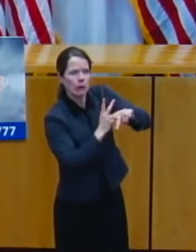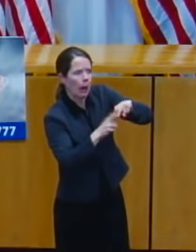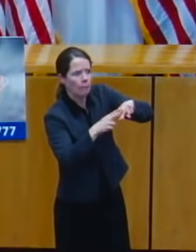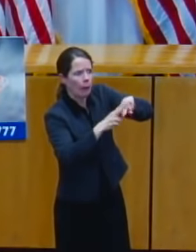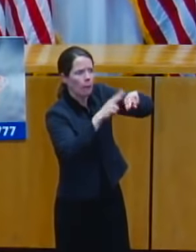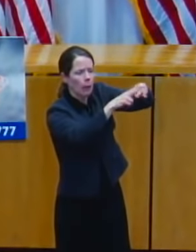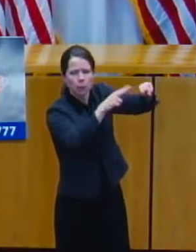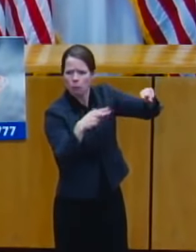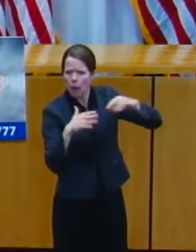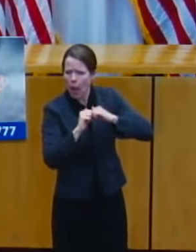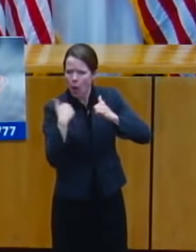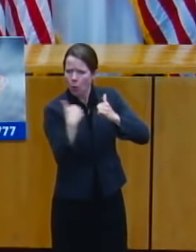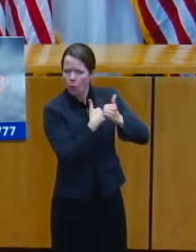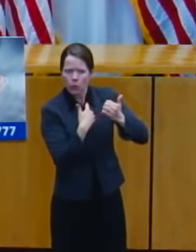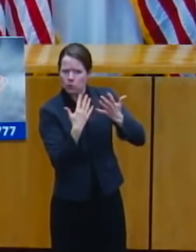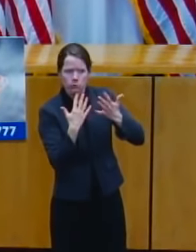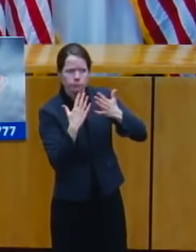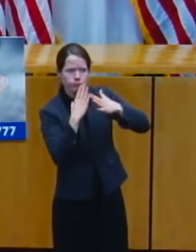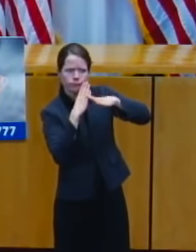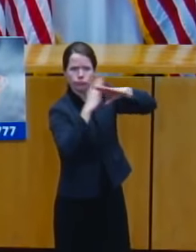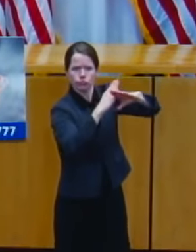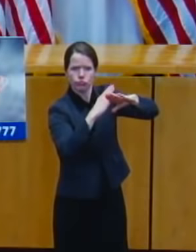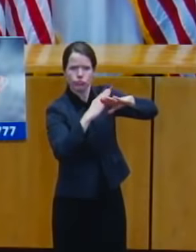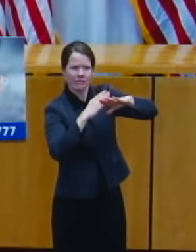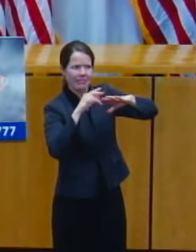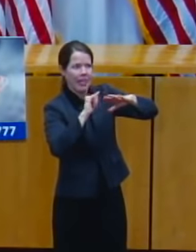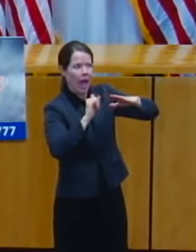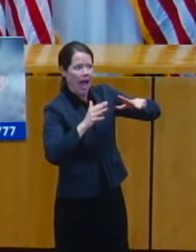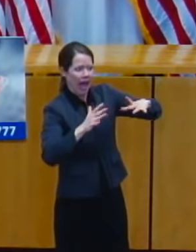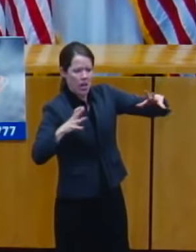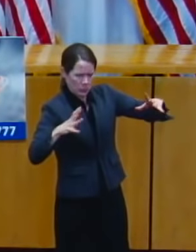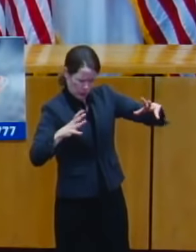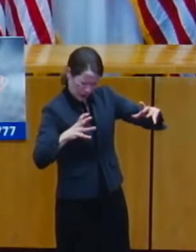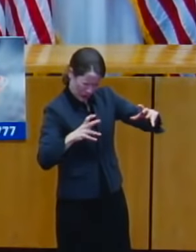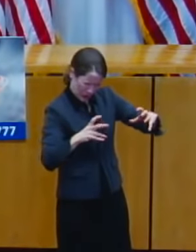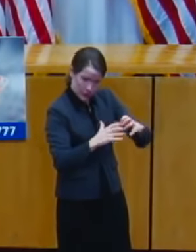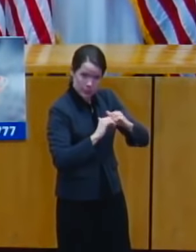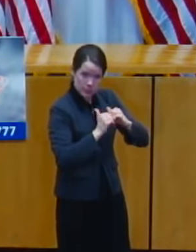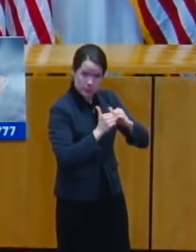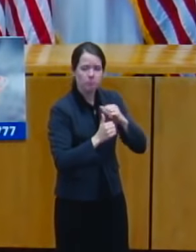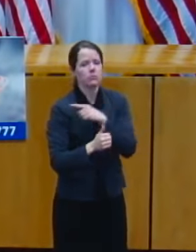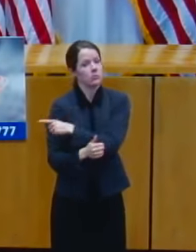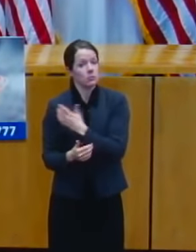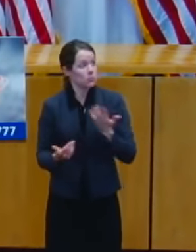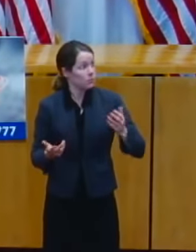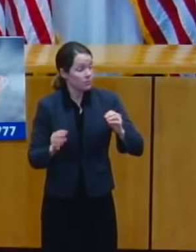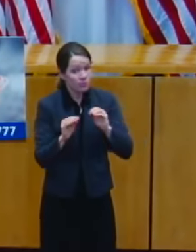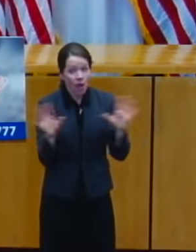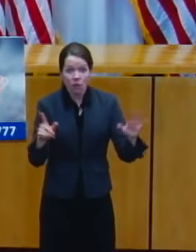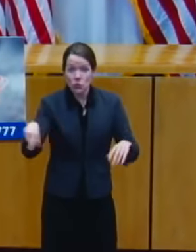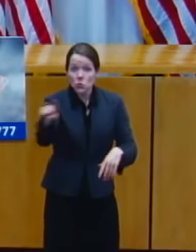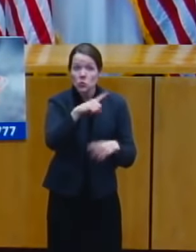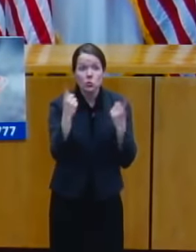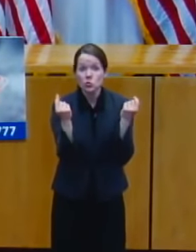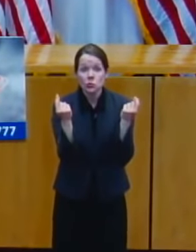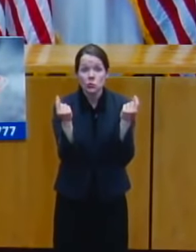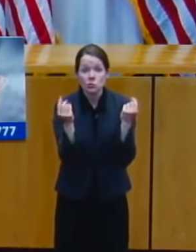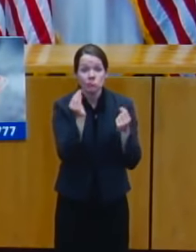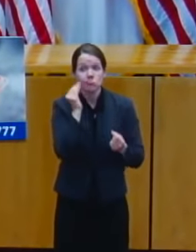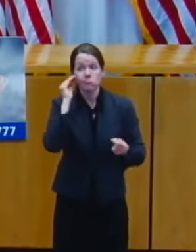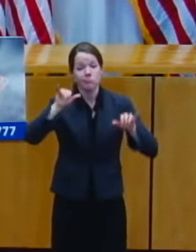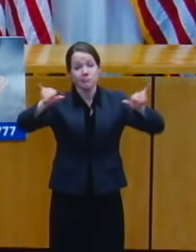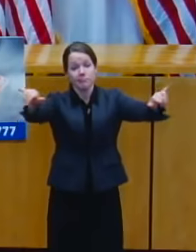Well, obviously, the biggest thing people need to do is to continue to practice the social distancing and the